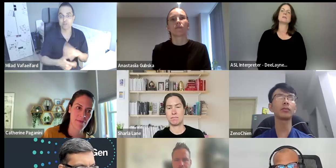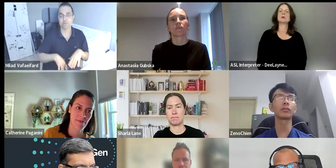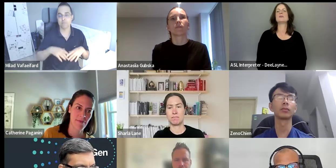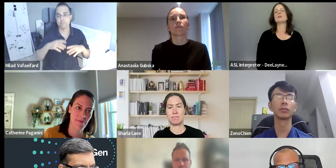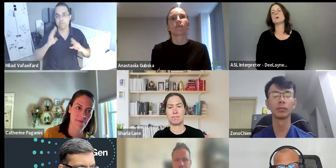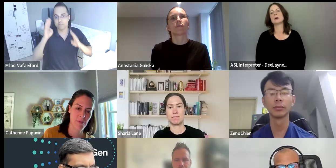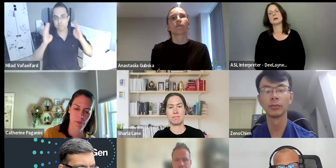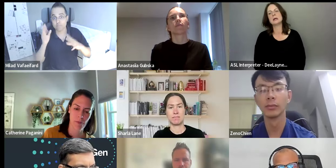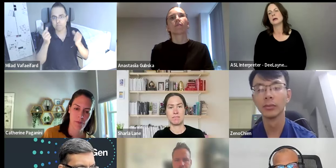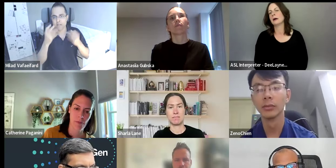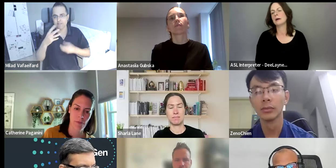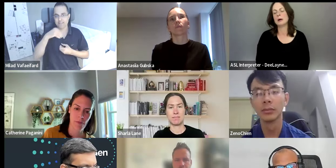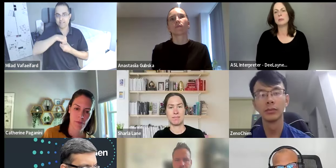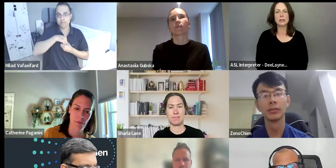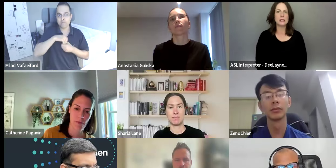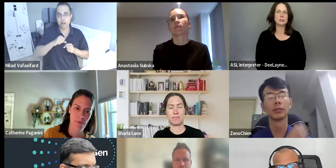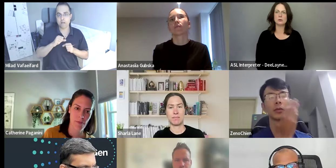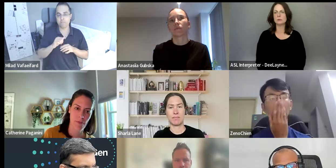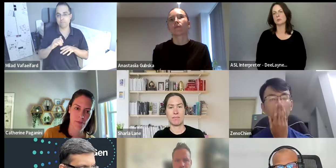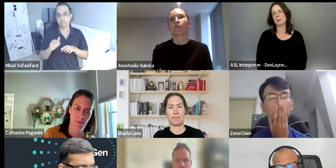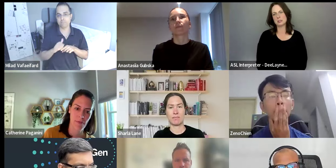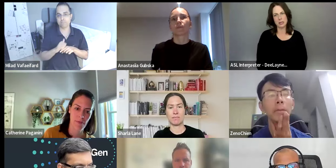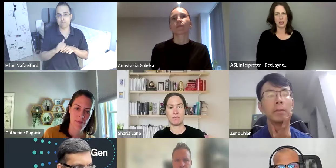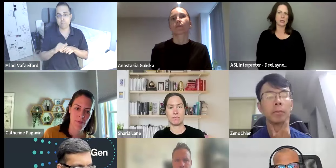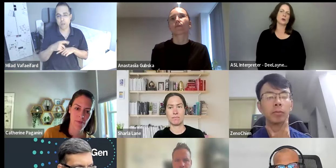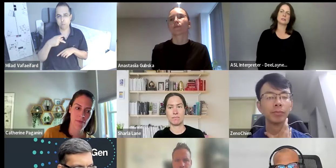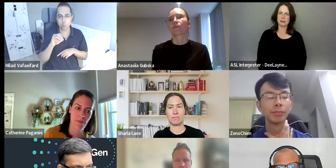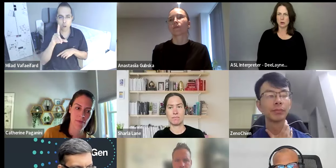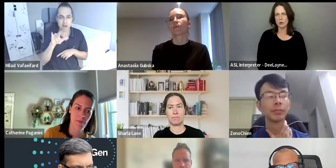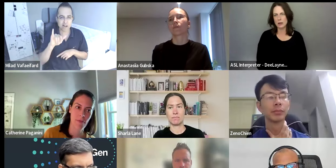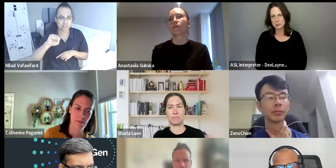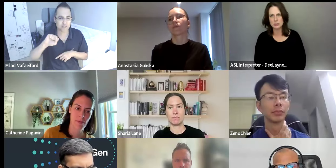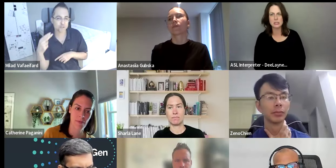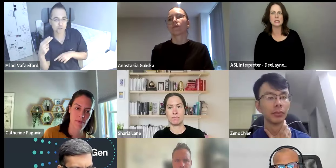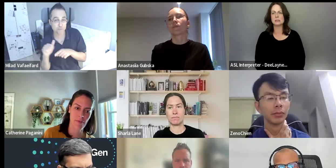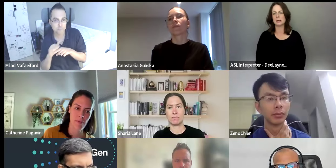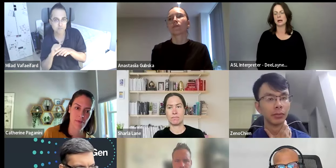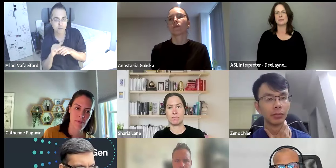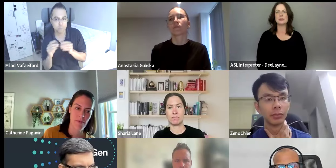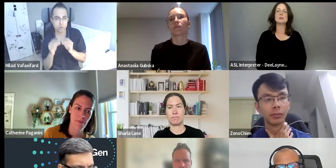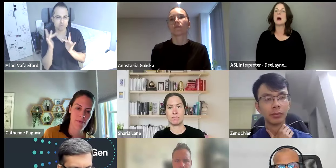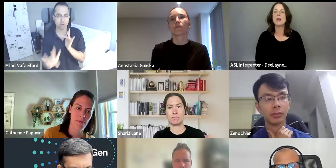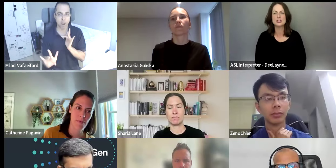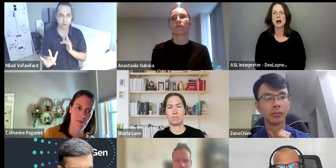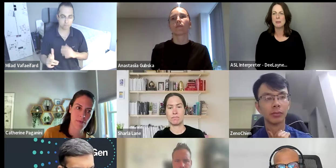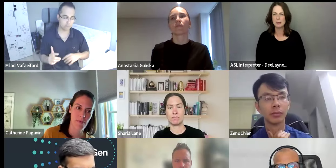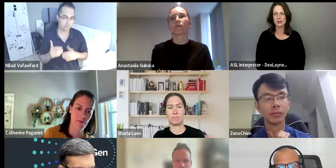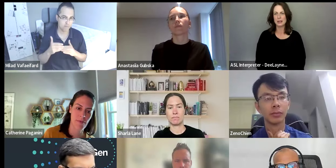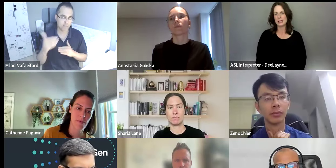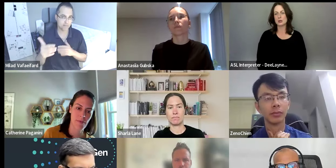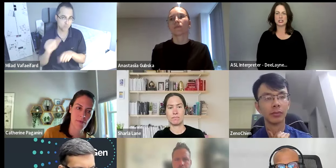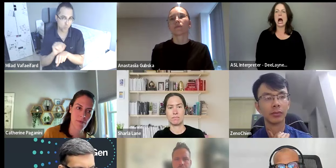opportunity to improve your ability to do public speaking, your technical expertise, polish